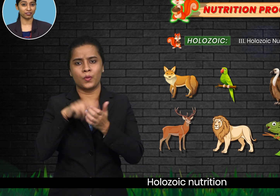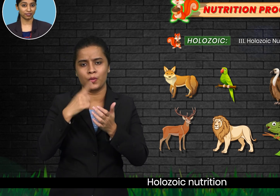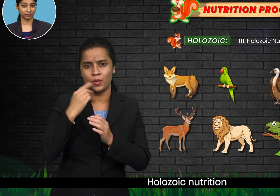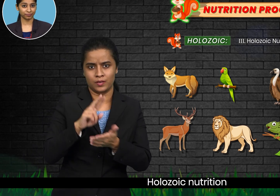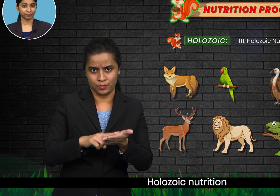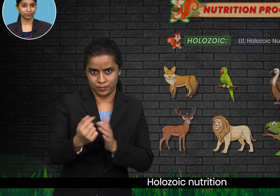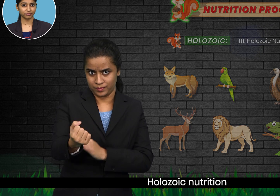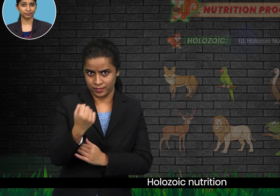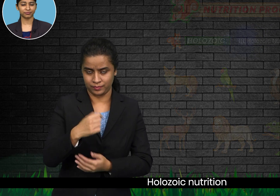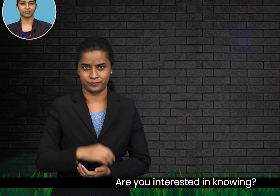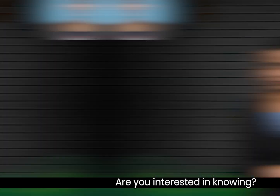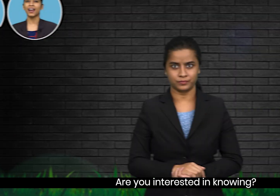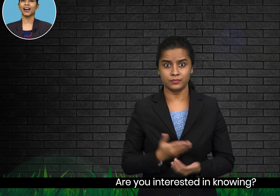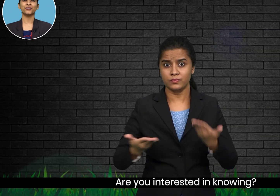nutrition.